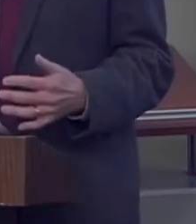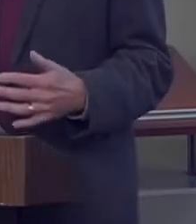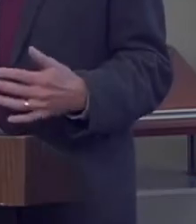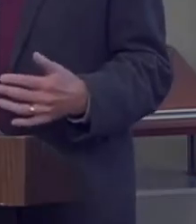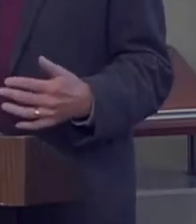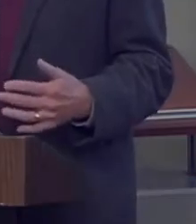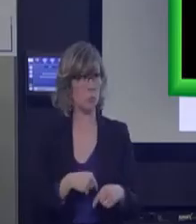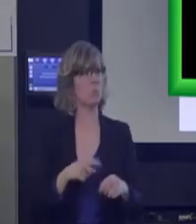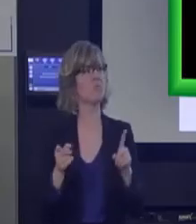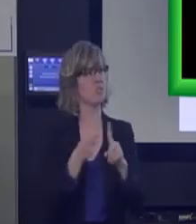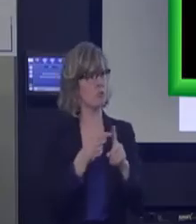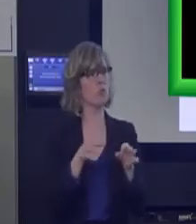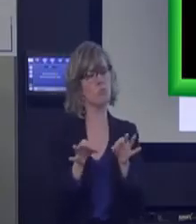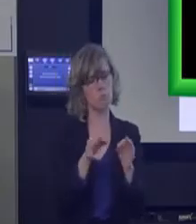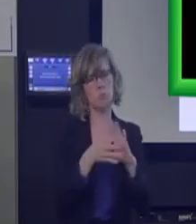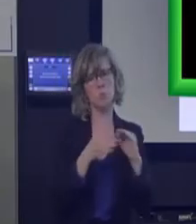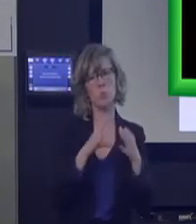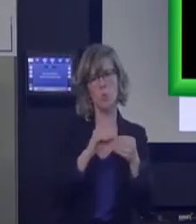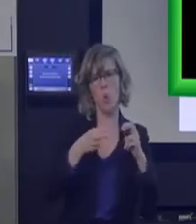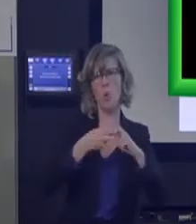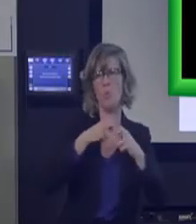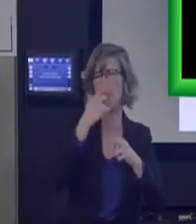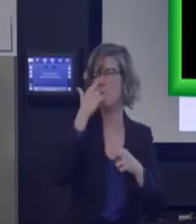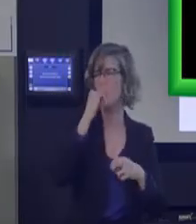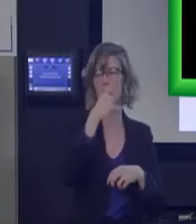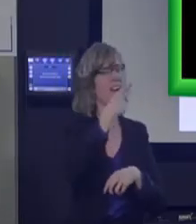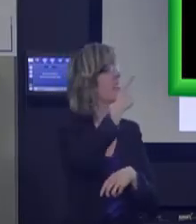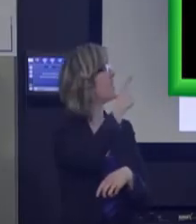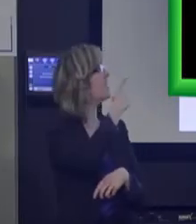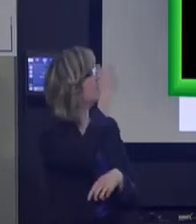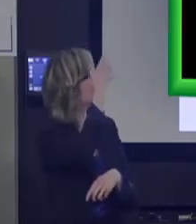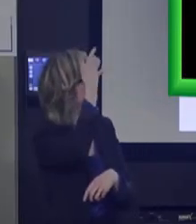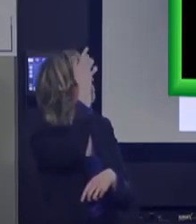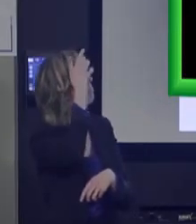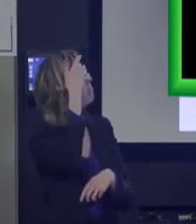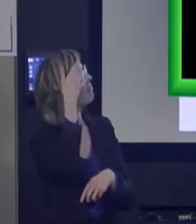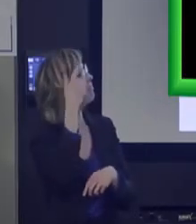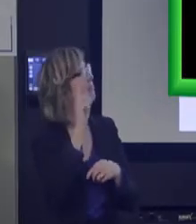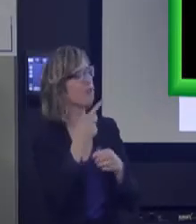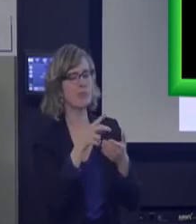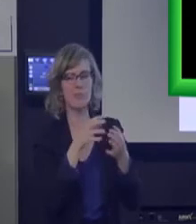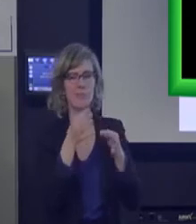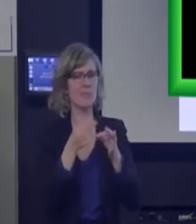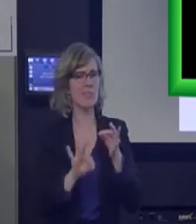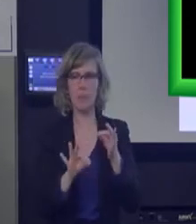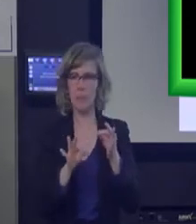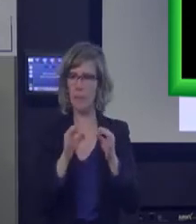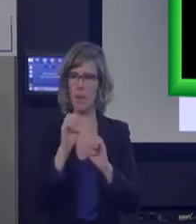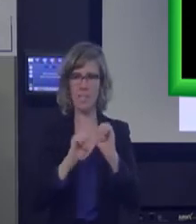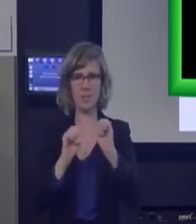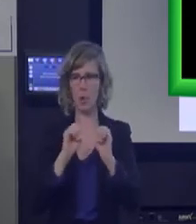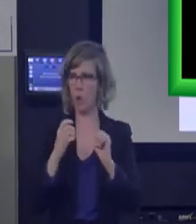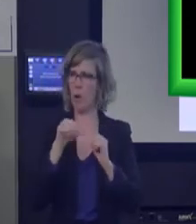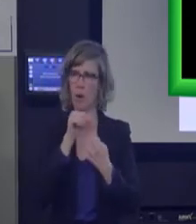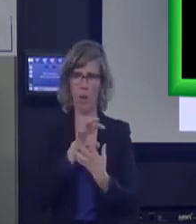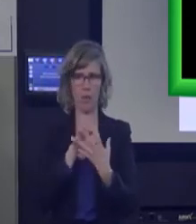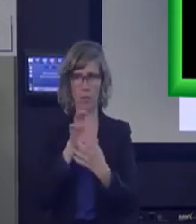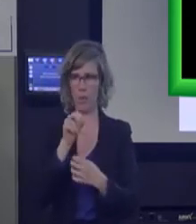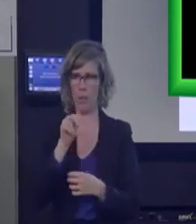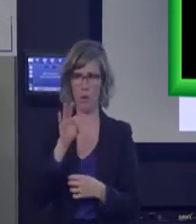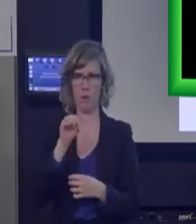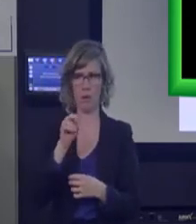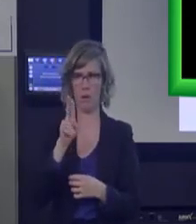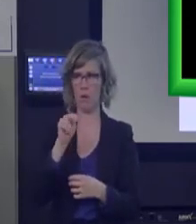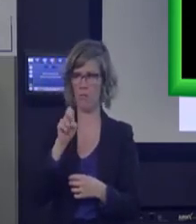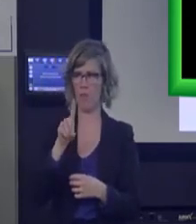have to answer. Story problems are little things that look like this. They're paper and pencil tests about simple, unconfounded experiments. They have to decide whether or